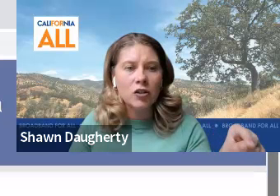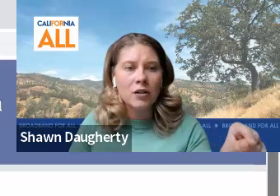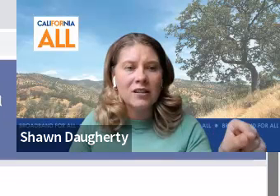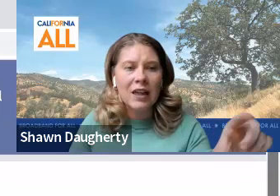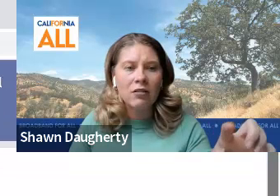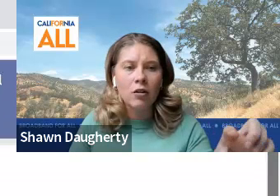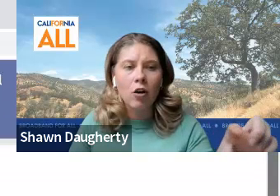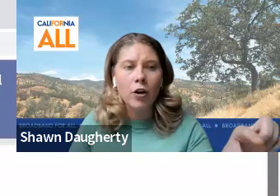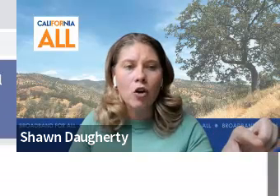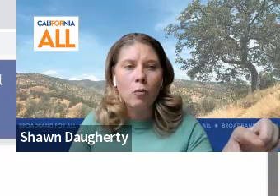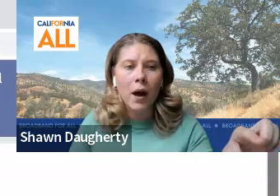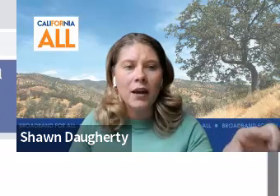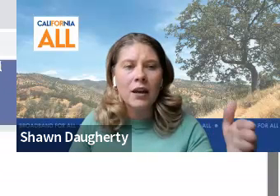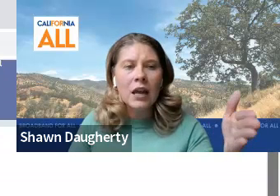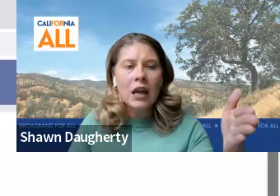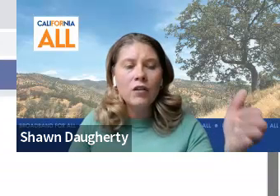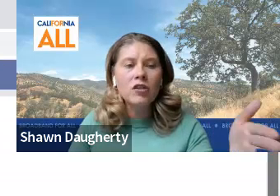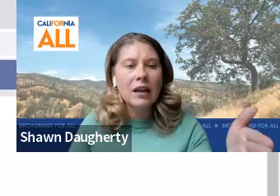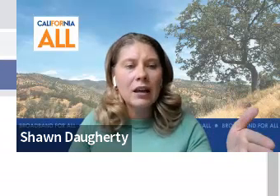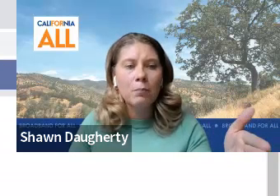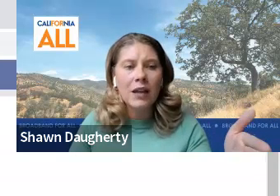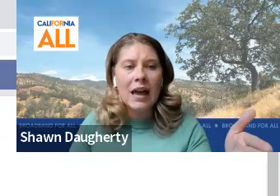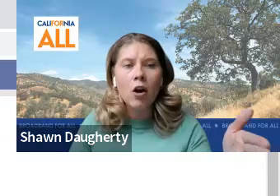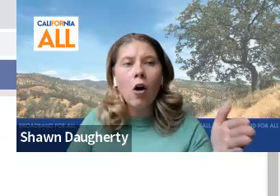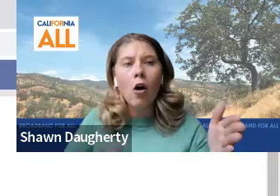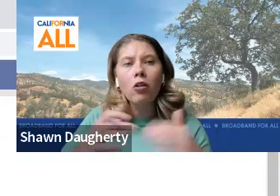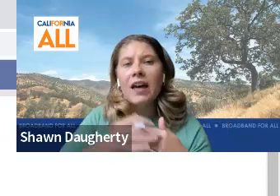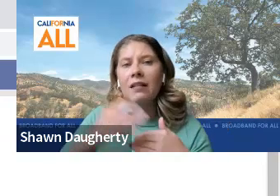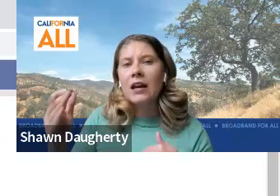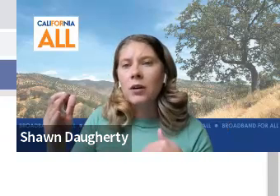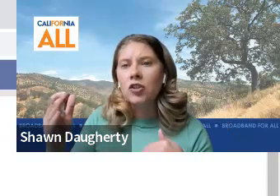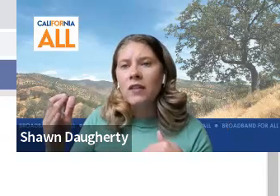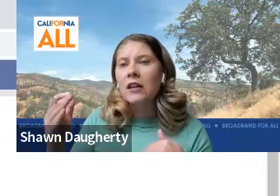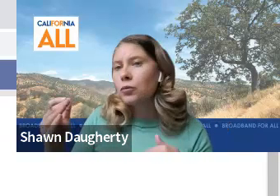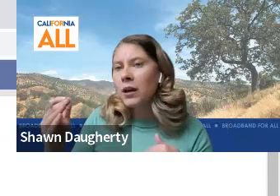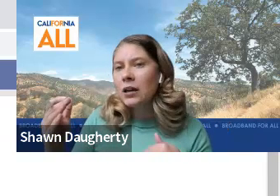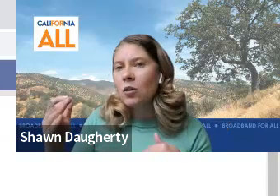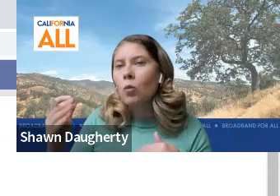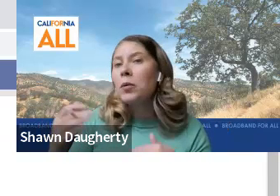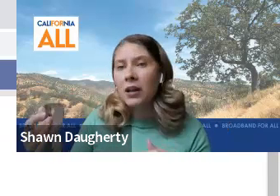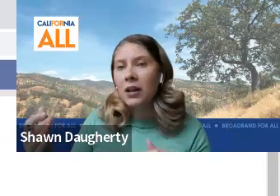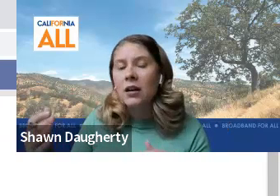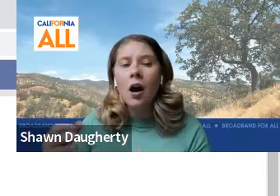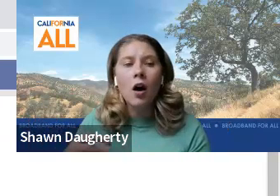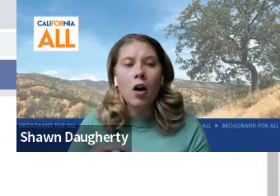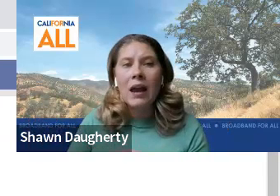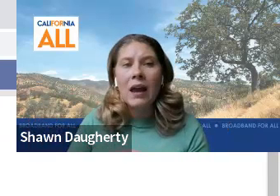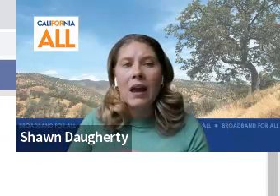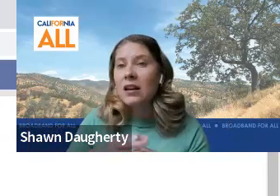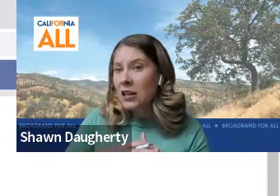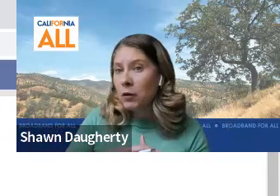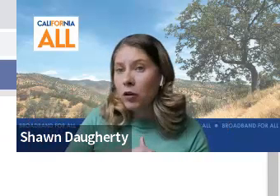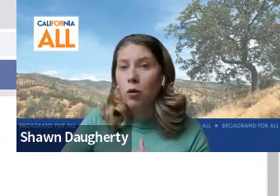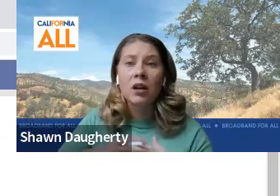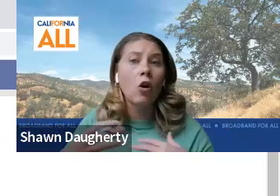can see that little audio button. If you just hit play, all of that language that's written will be played. And that has